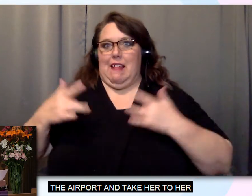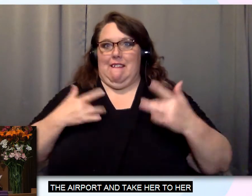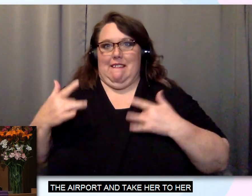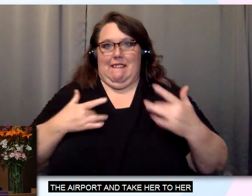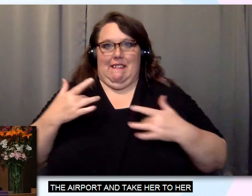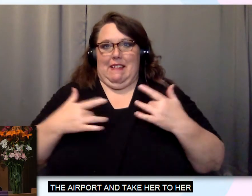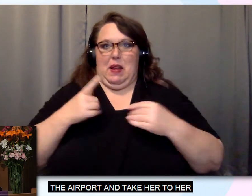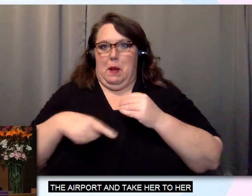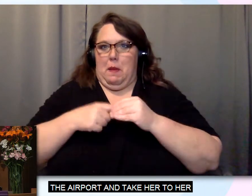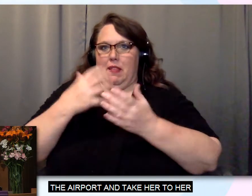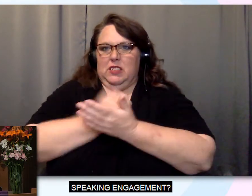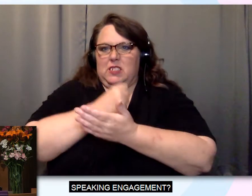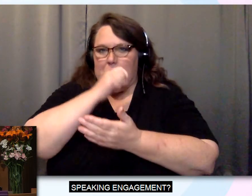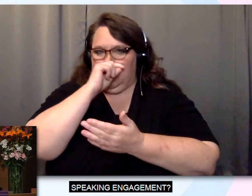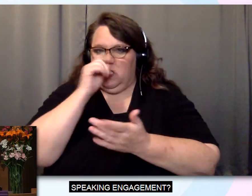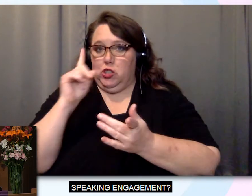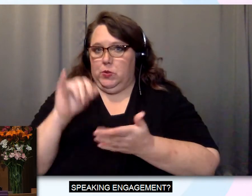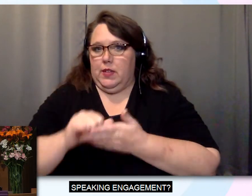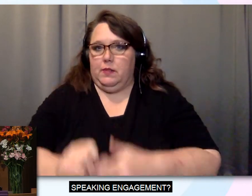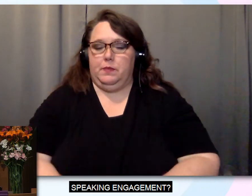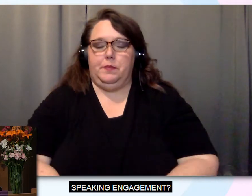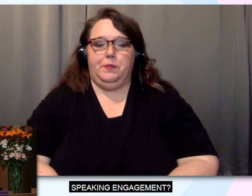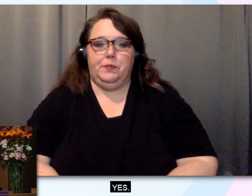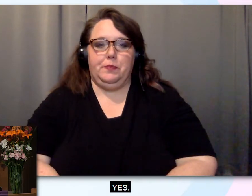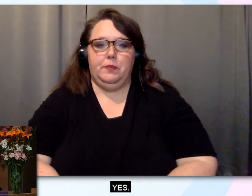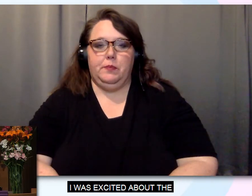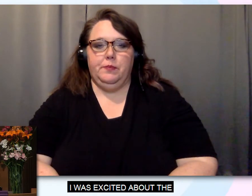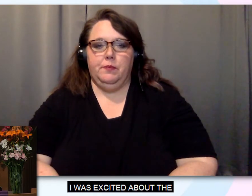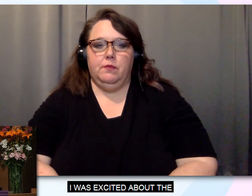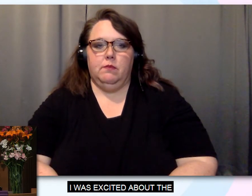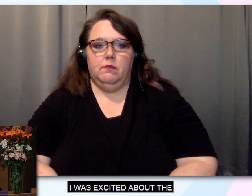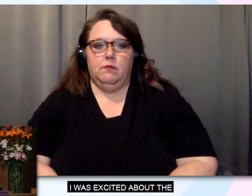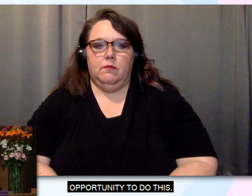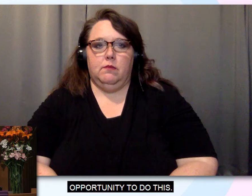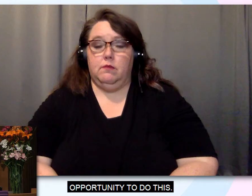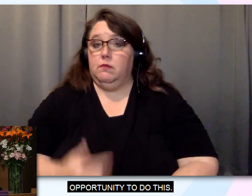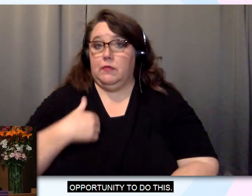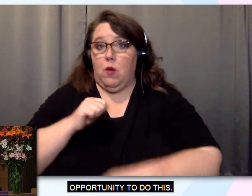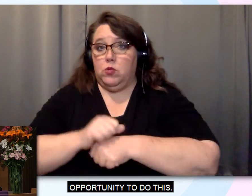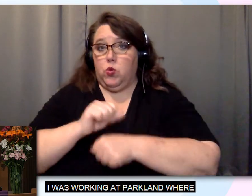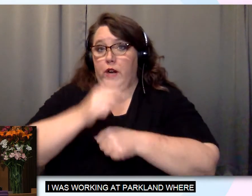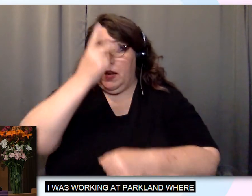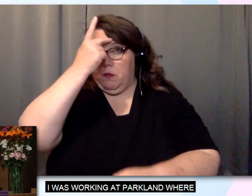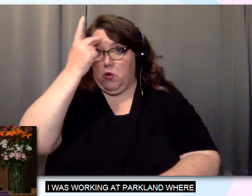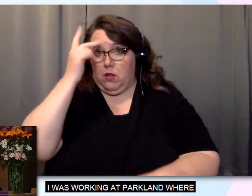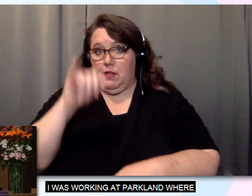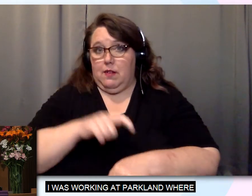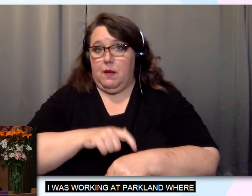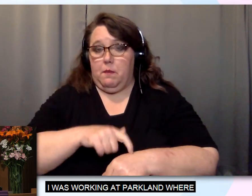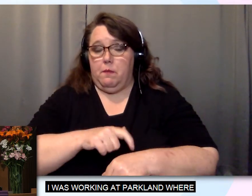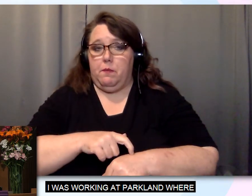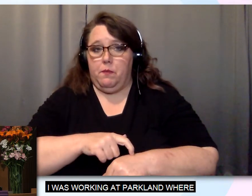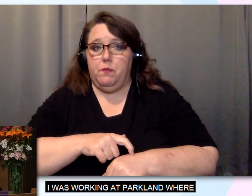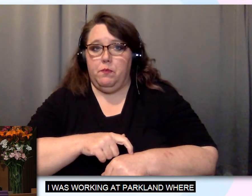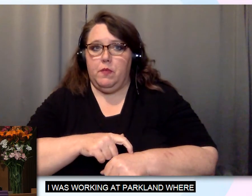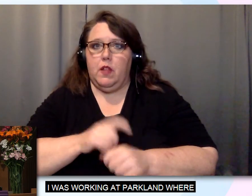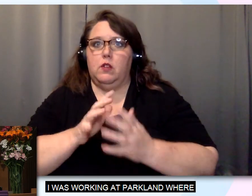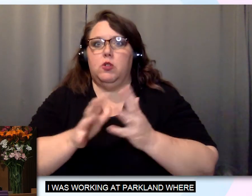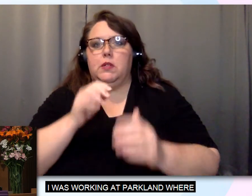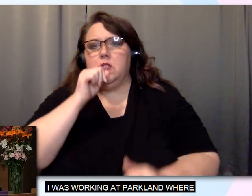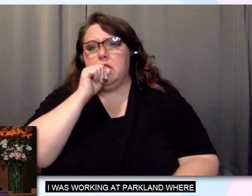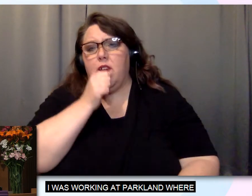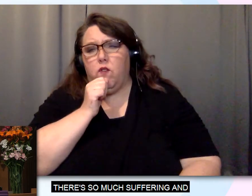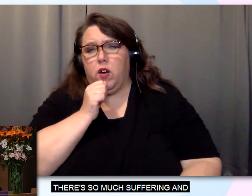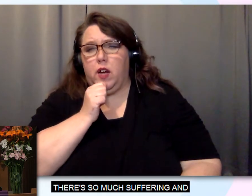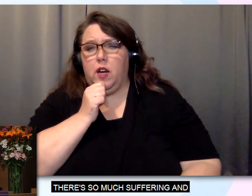Yes, I was excited about the opportunity to do this. I was working at Parkland,